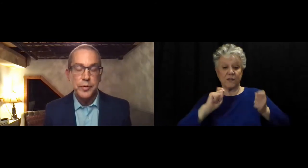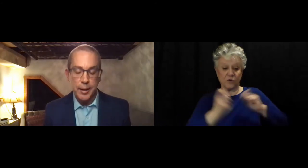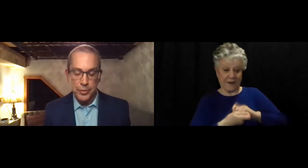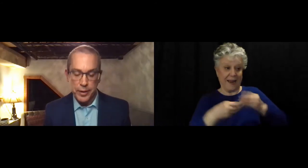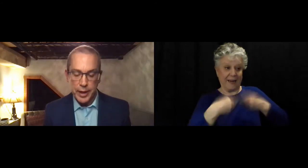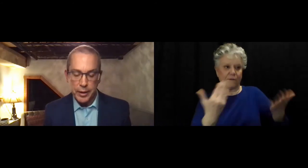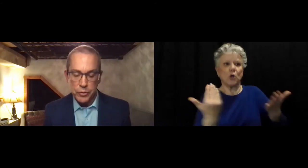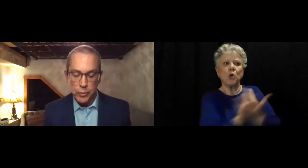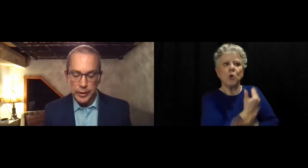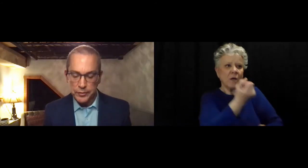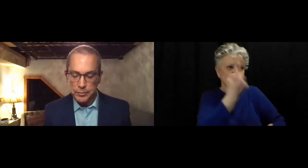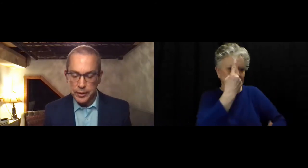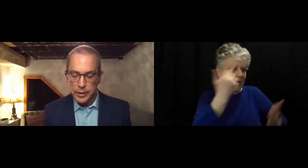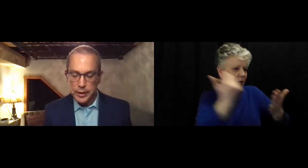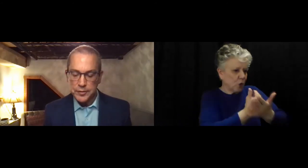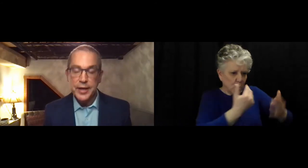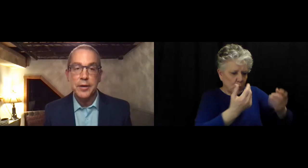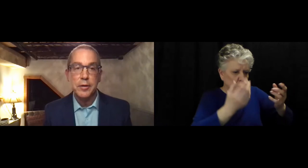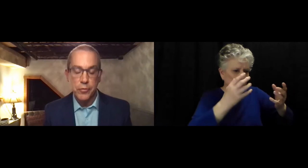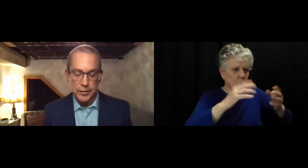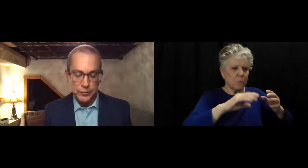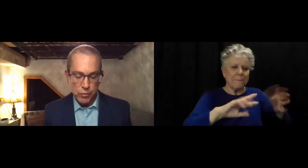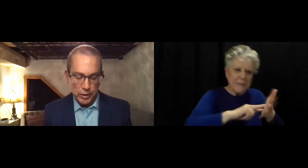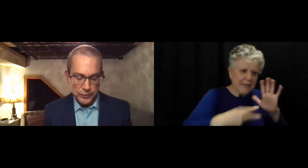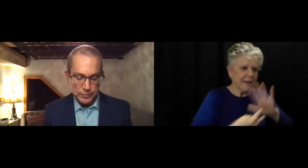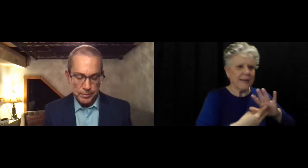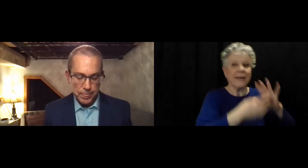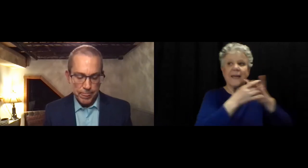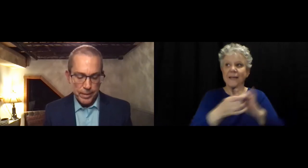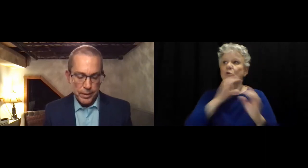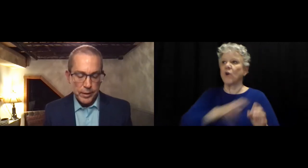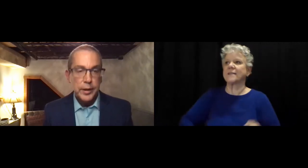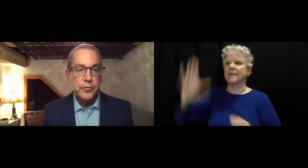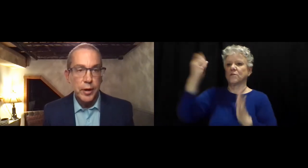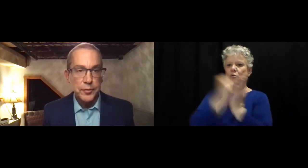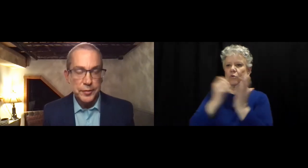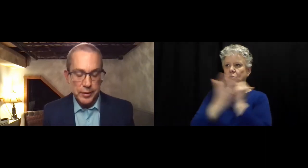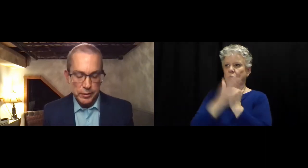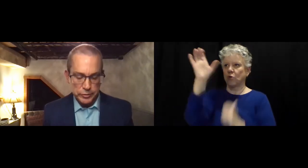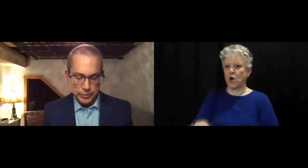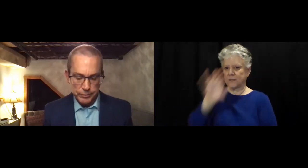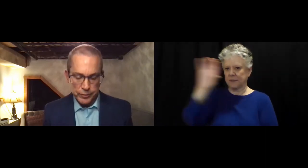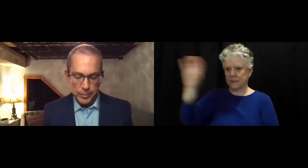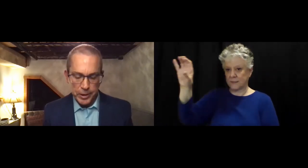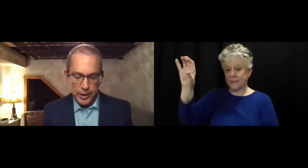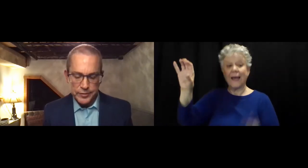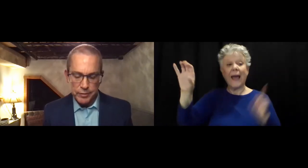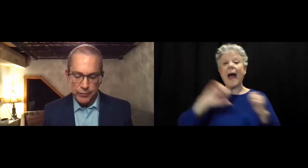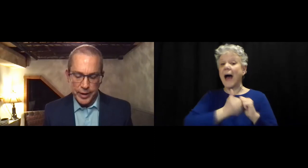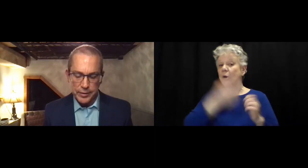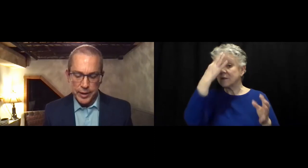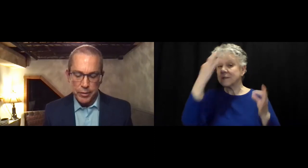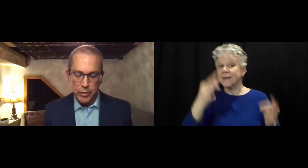new depth and a new realism in the scandal of Christ's cross. He draws this conclusion from the